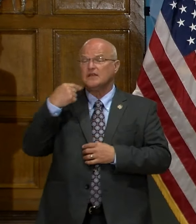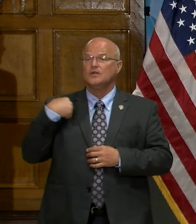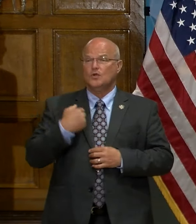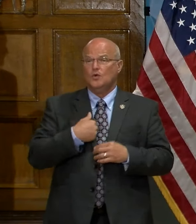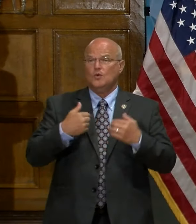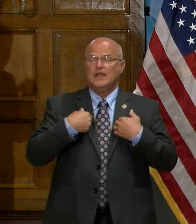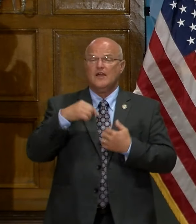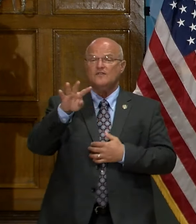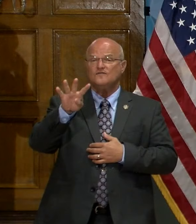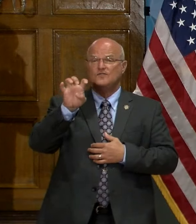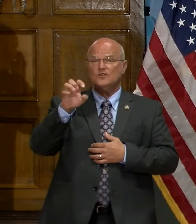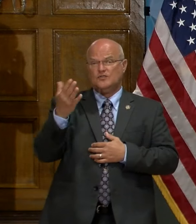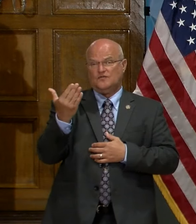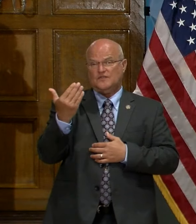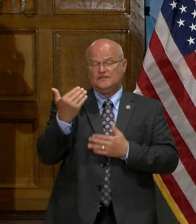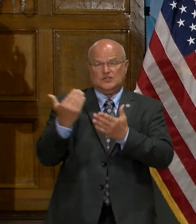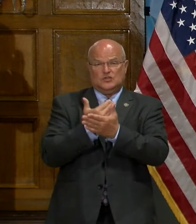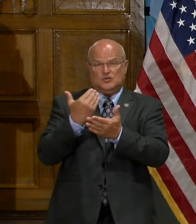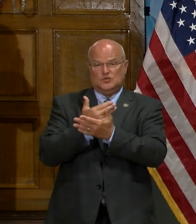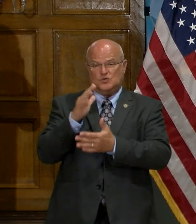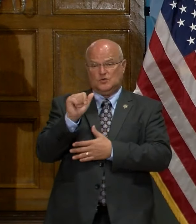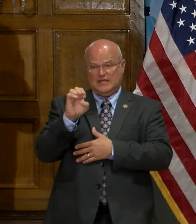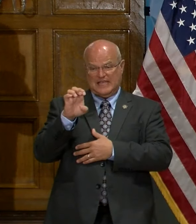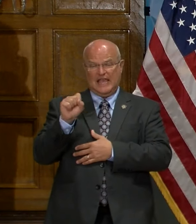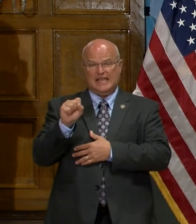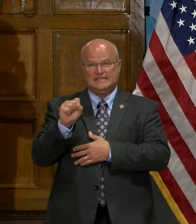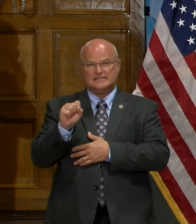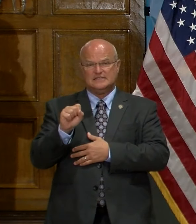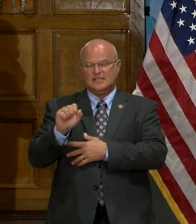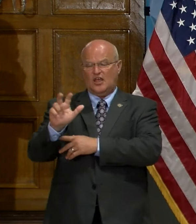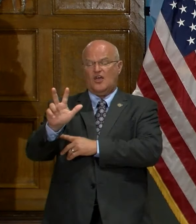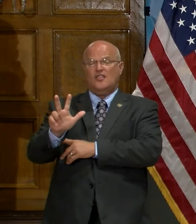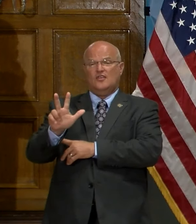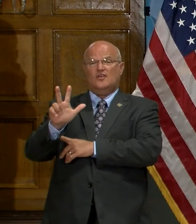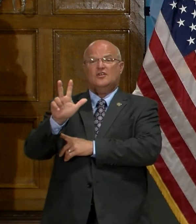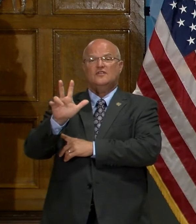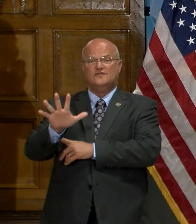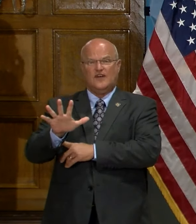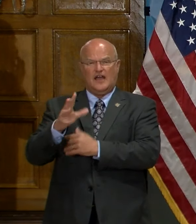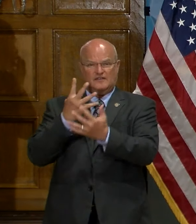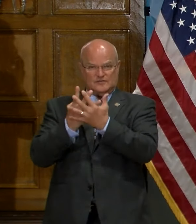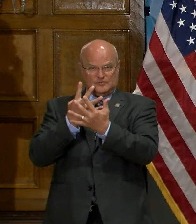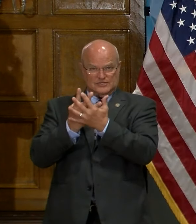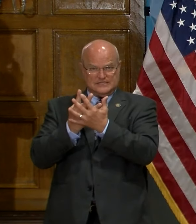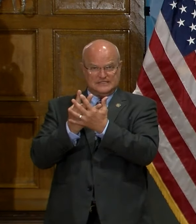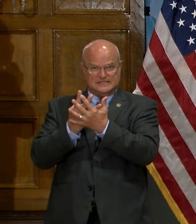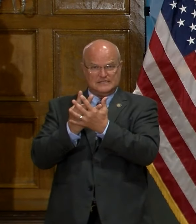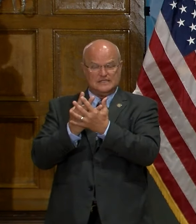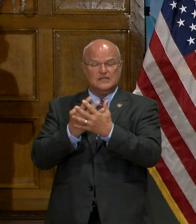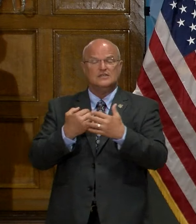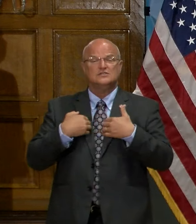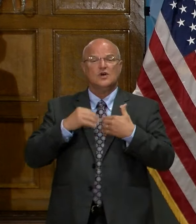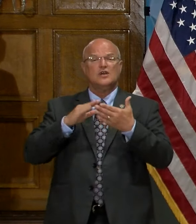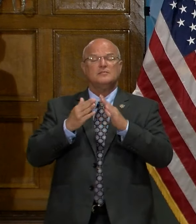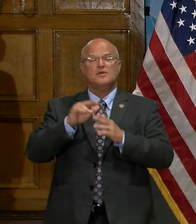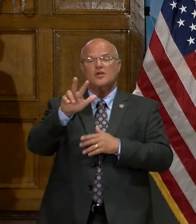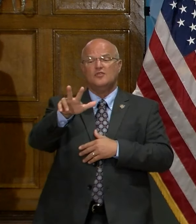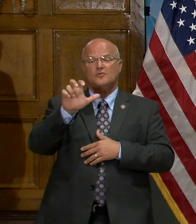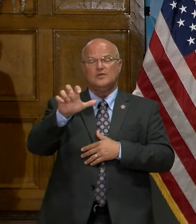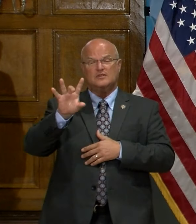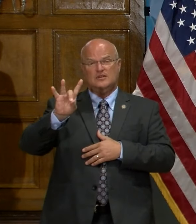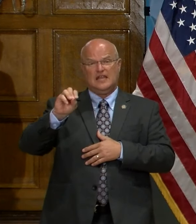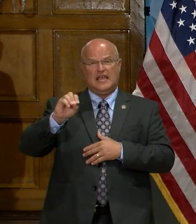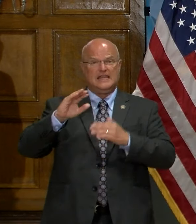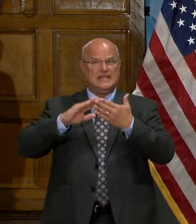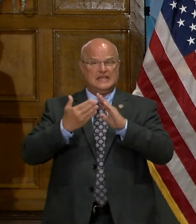had 415 new cases from yesterday. 35 of those were in correctional facilities, so we have